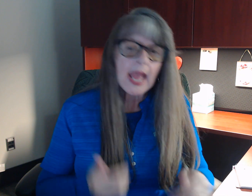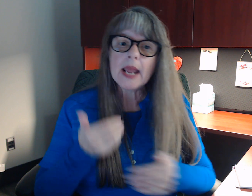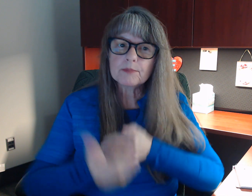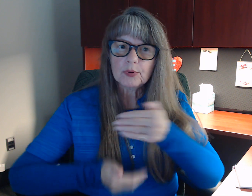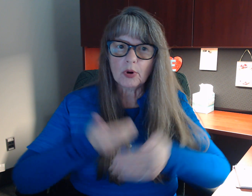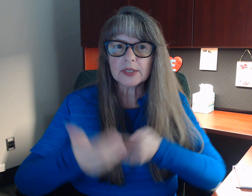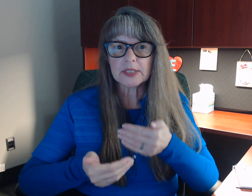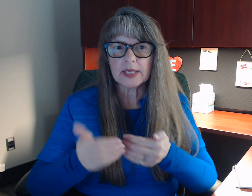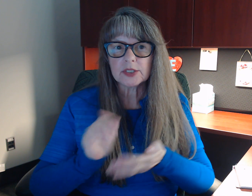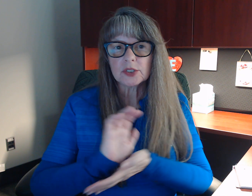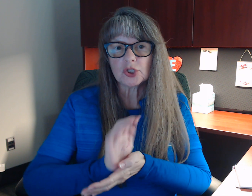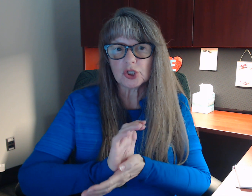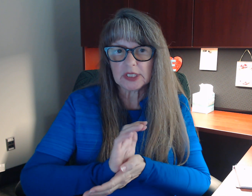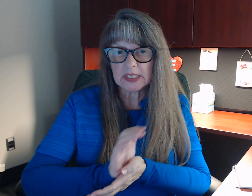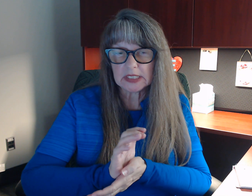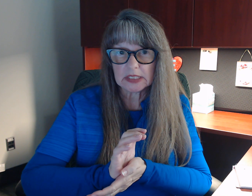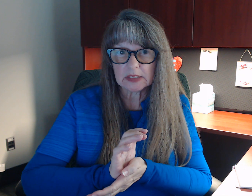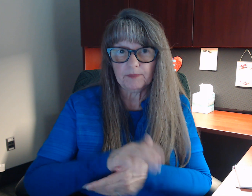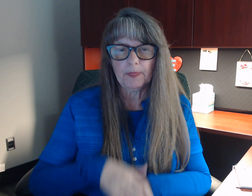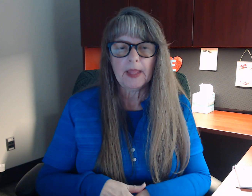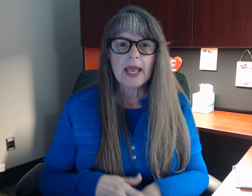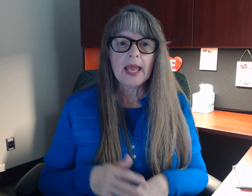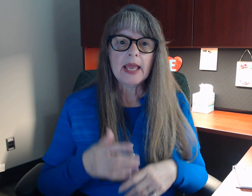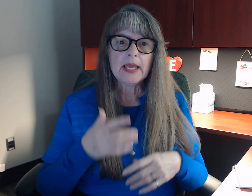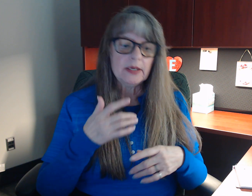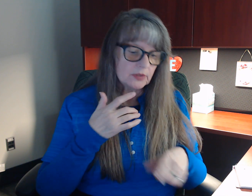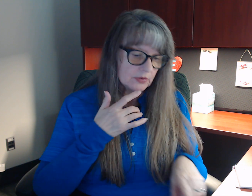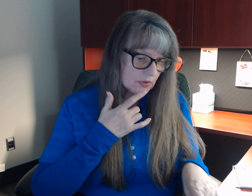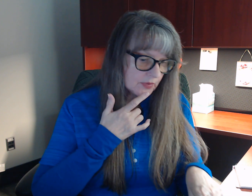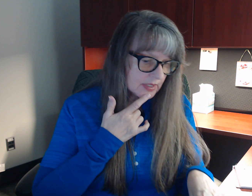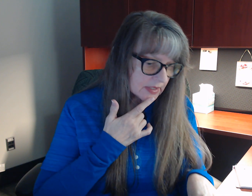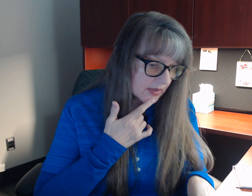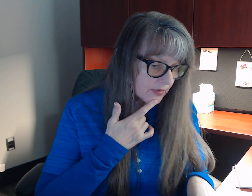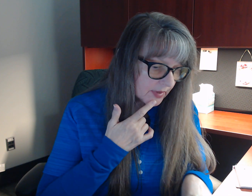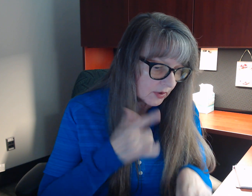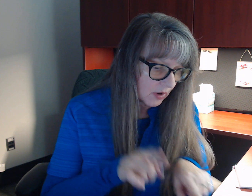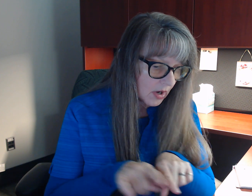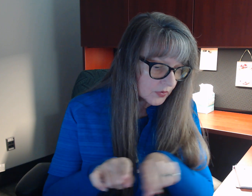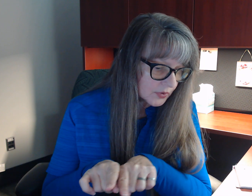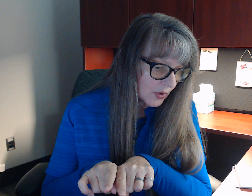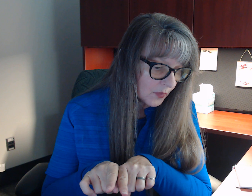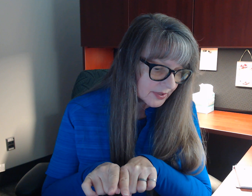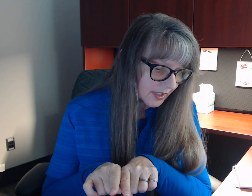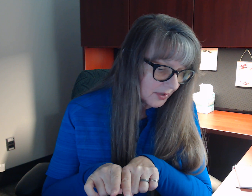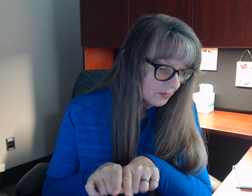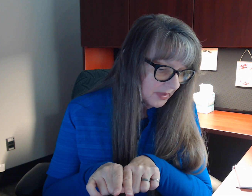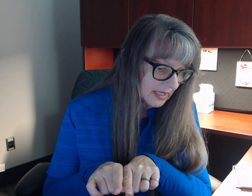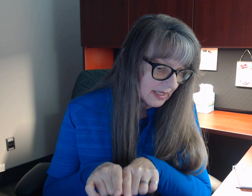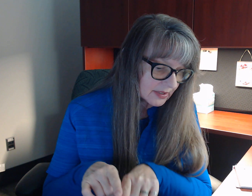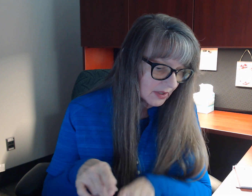And processed cheese. And so they said that they are also, what's it going to be? It's going to